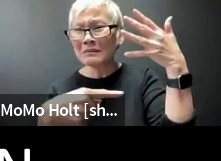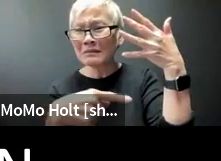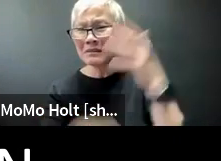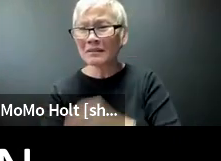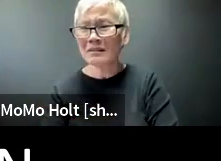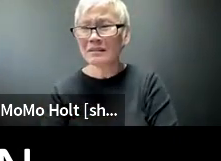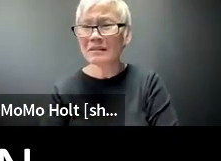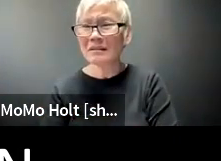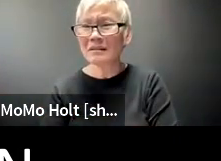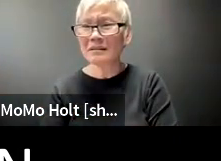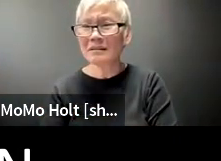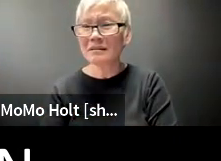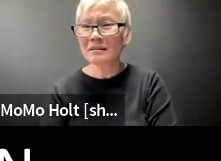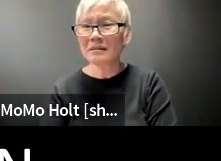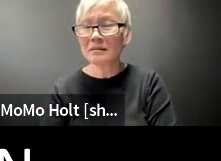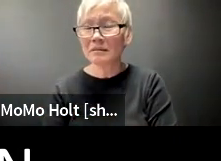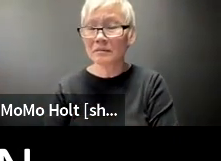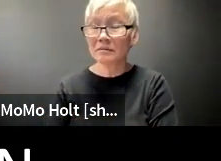last thing on the mind